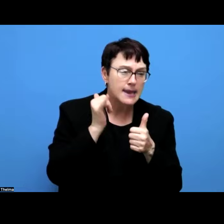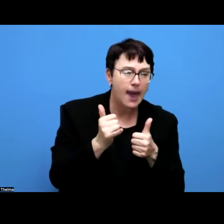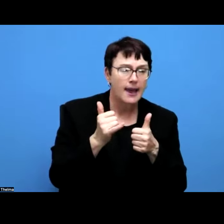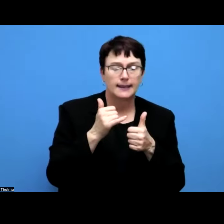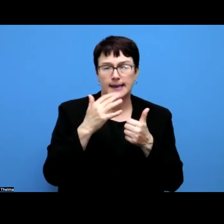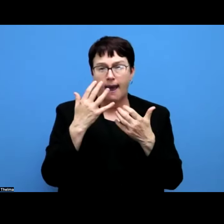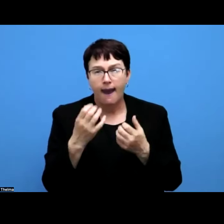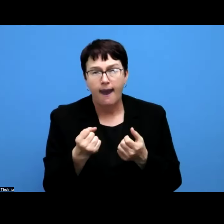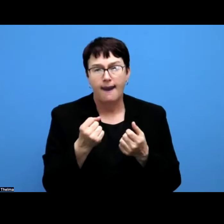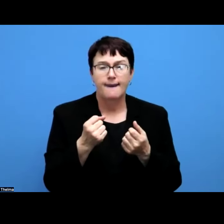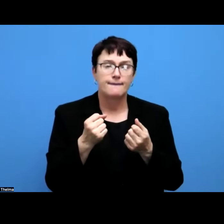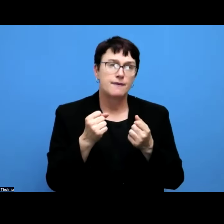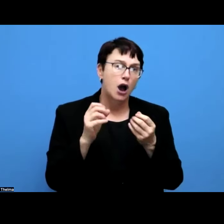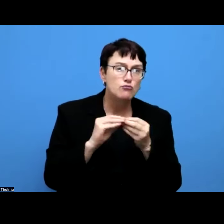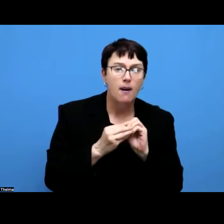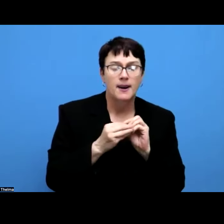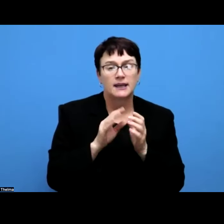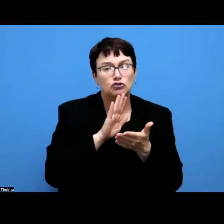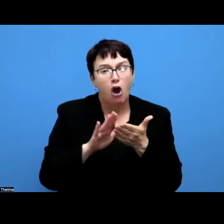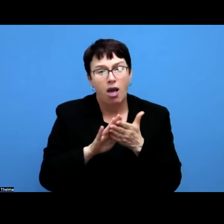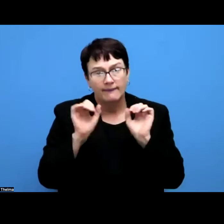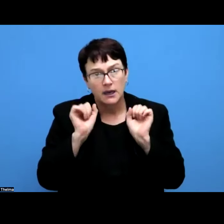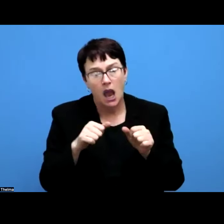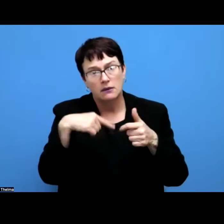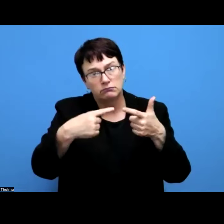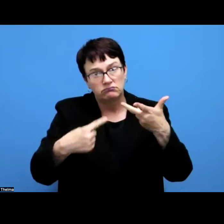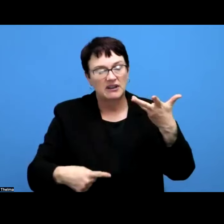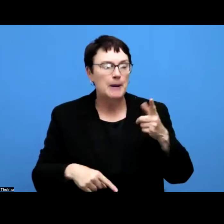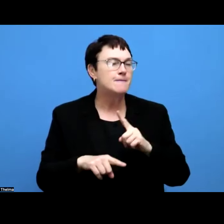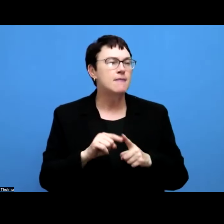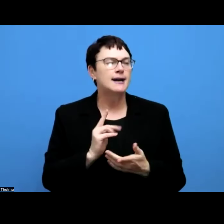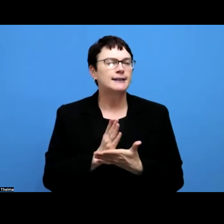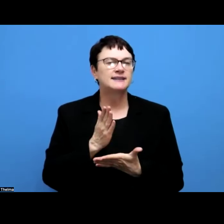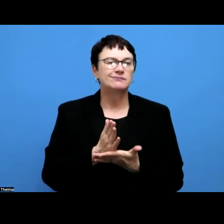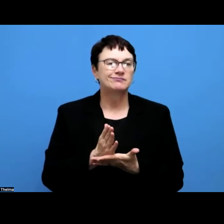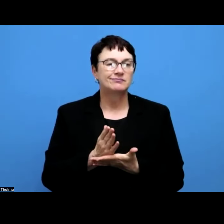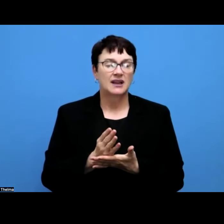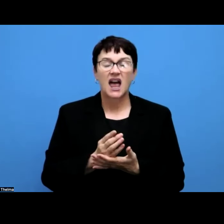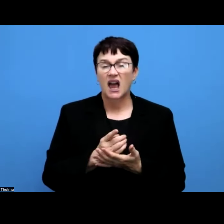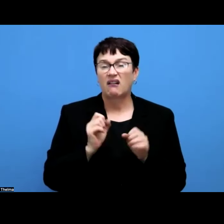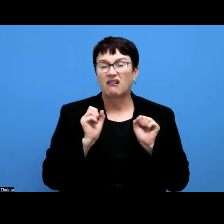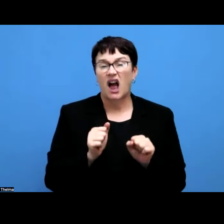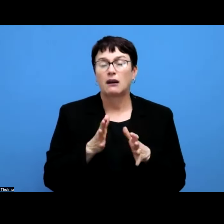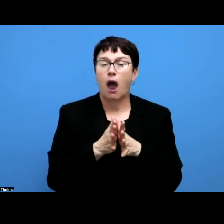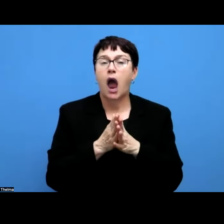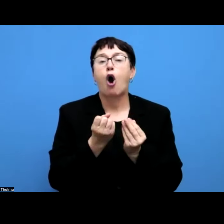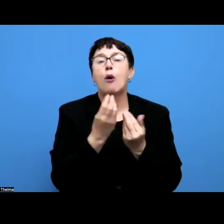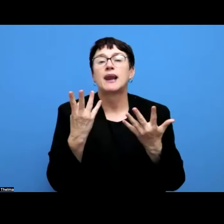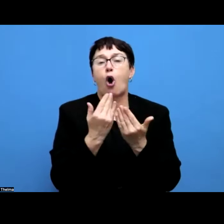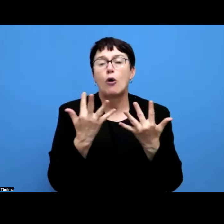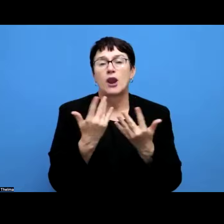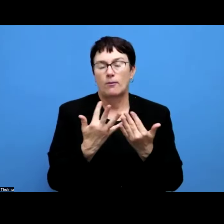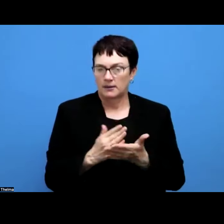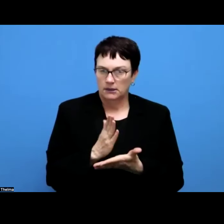we cannot just look at numbers. We need to hear from the experts. And by the experts, I mean people with